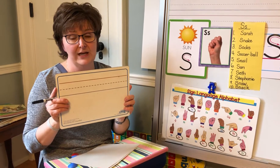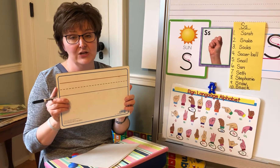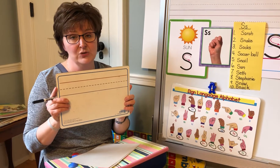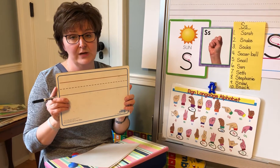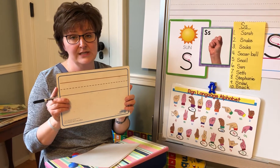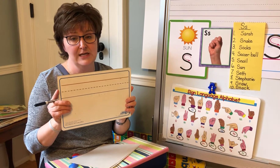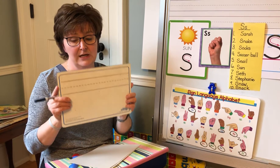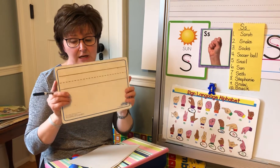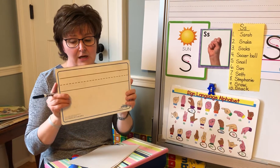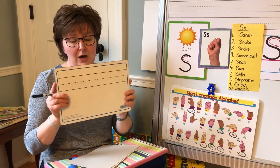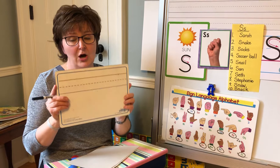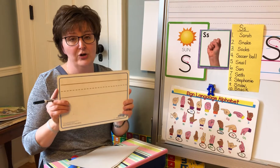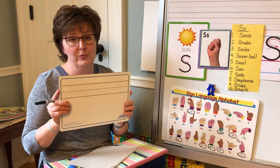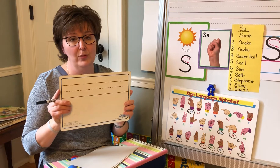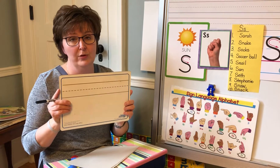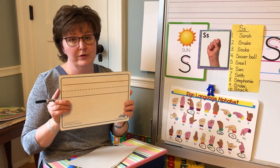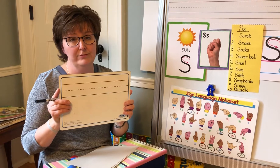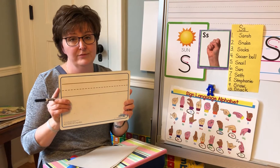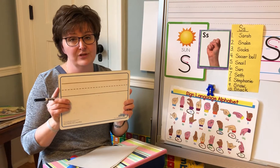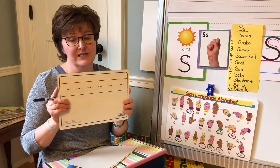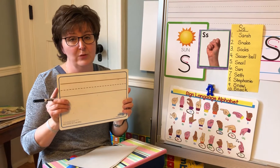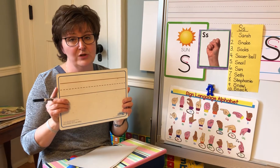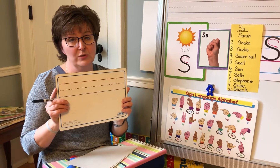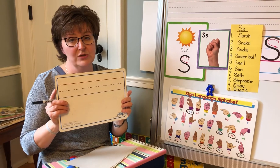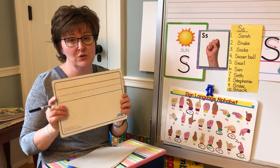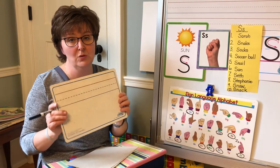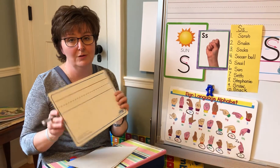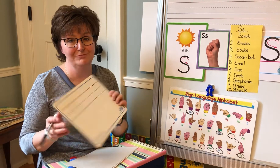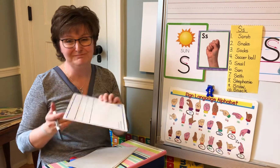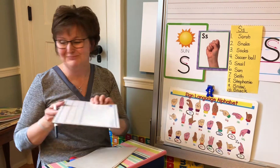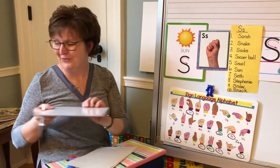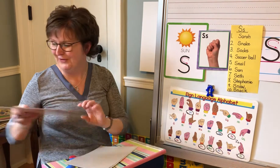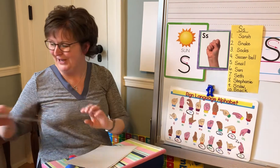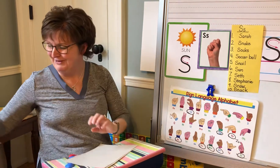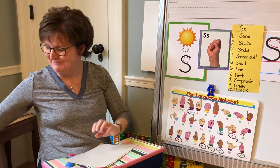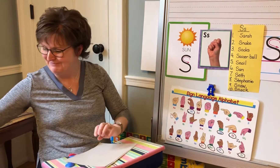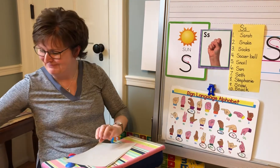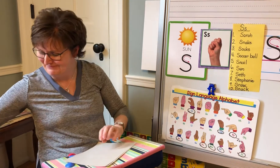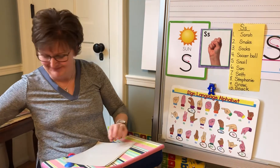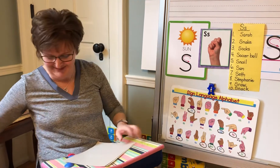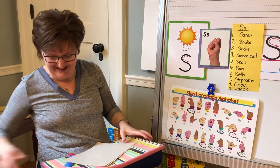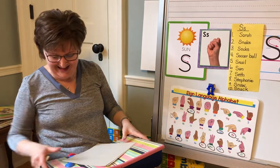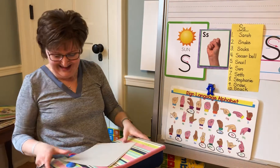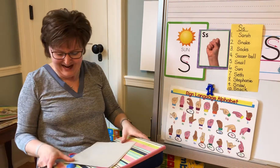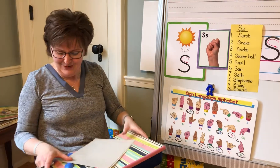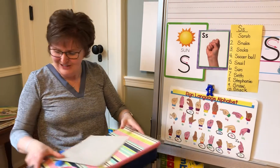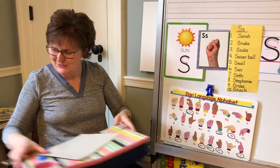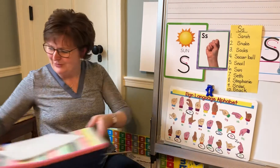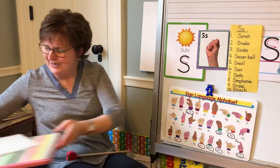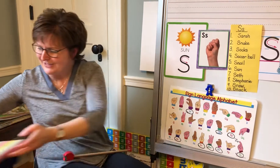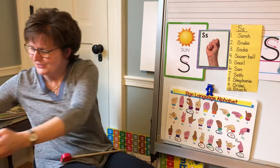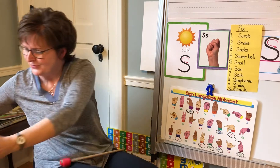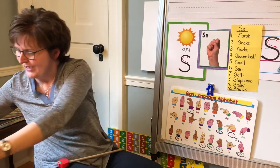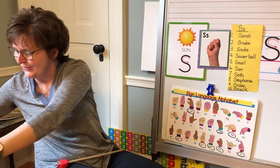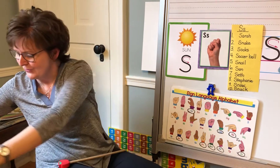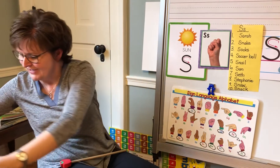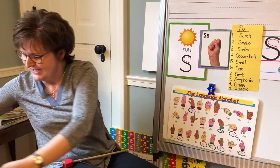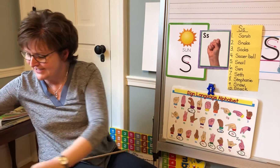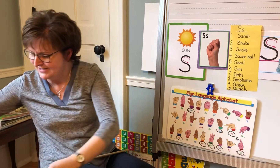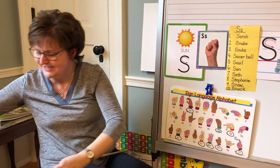and tracing on your board, just like we do at school, okay? Now let's practice writing those S's.